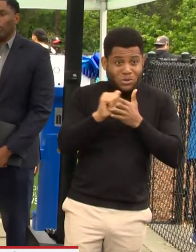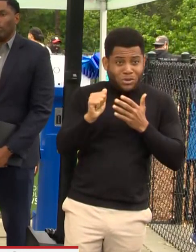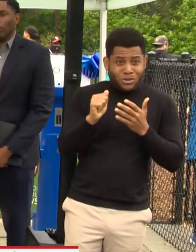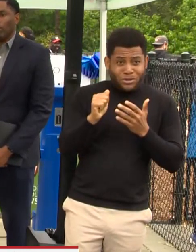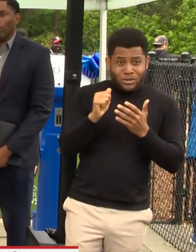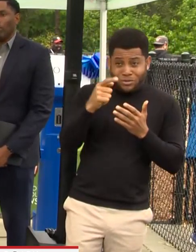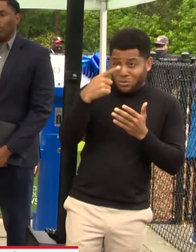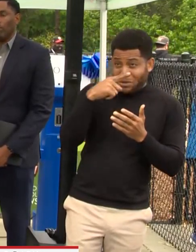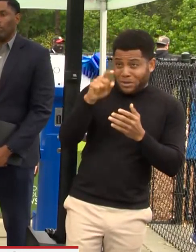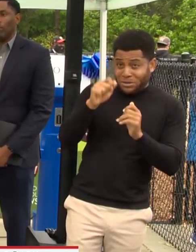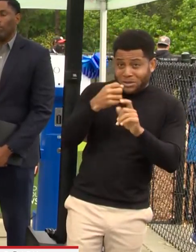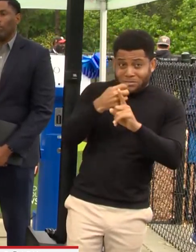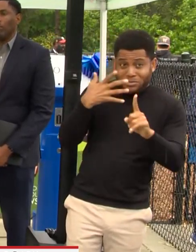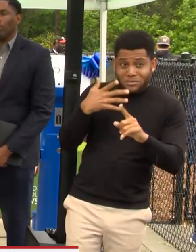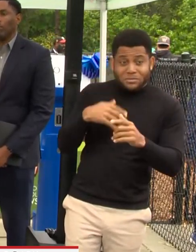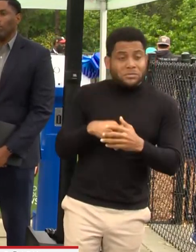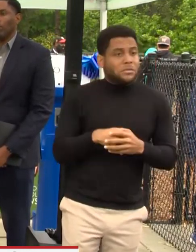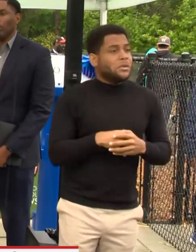council authorized. I think you